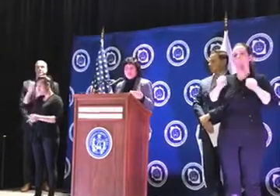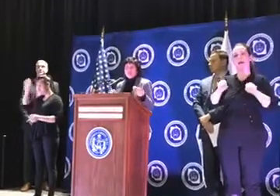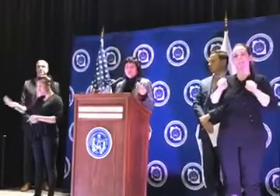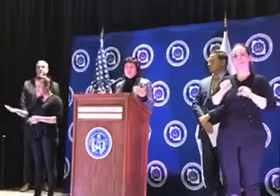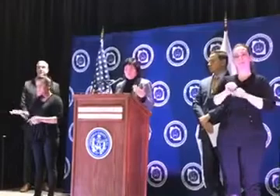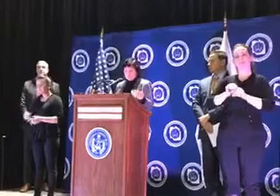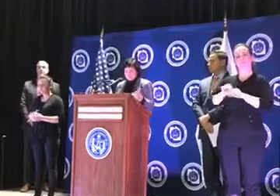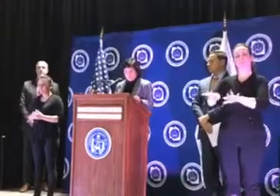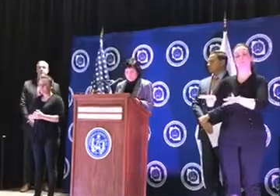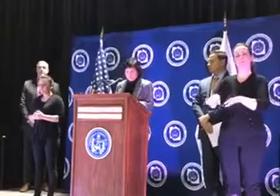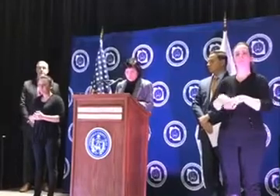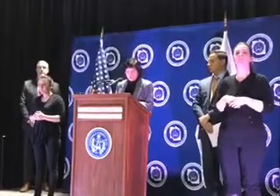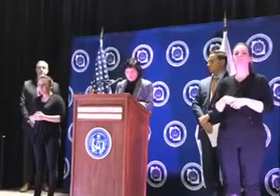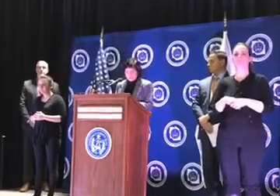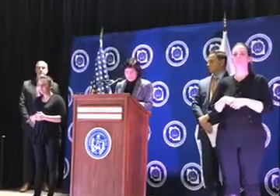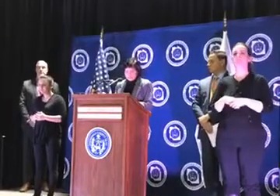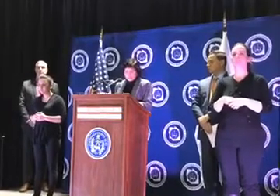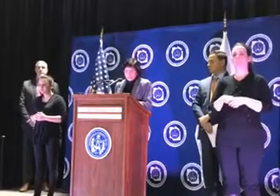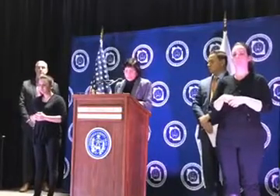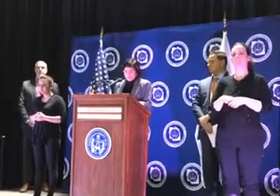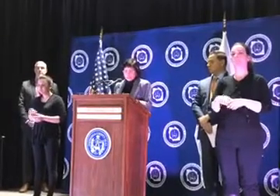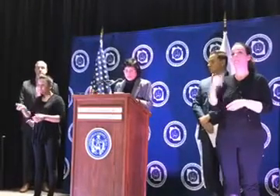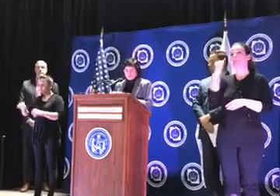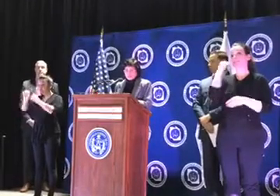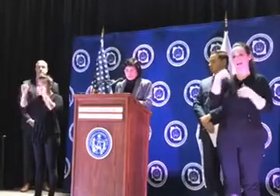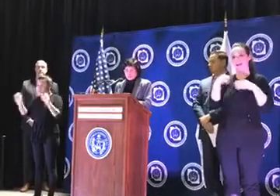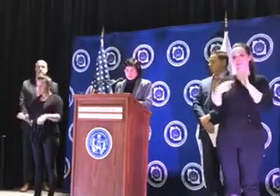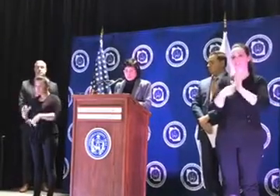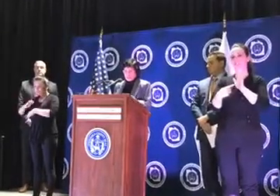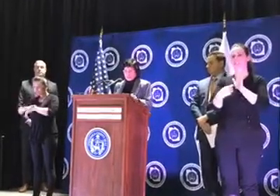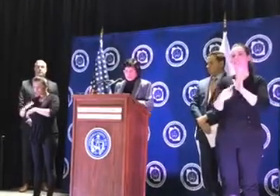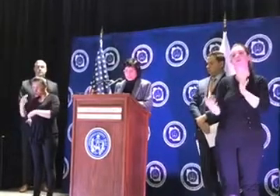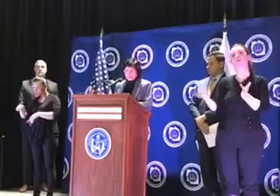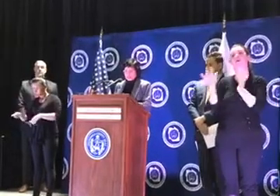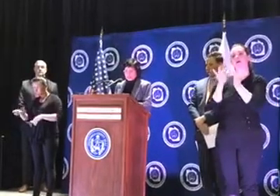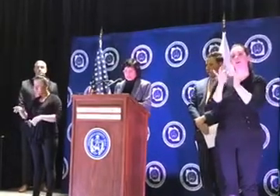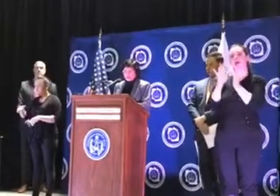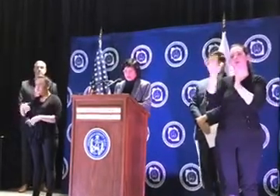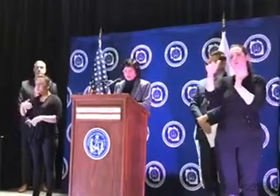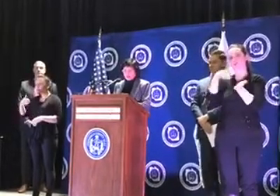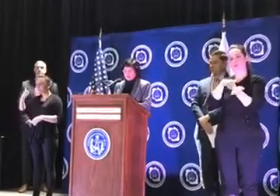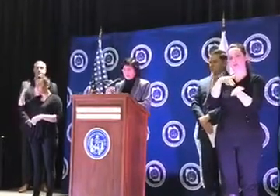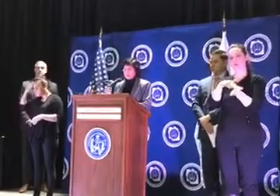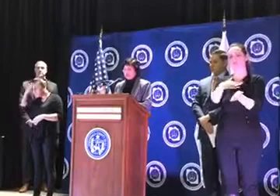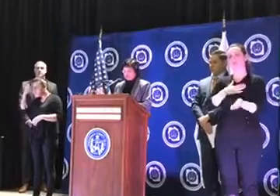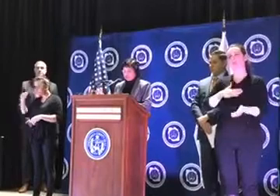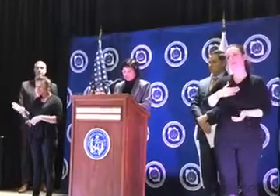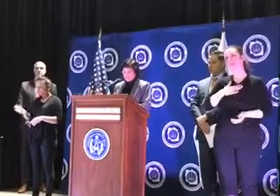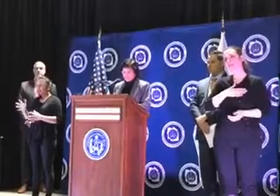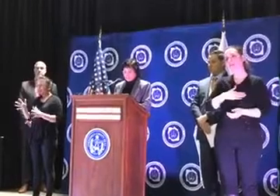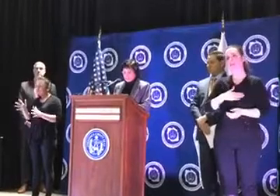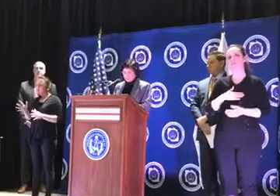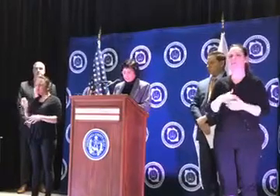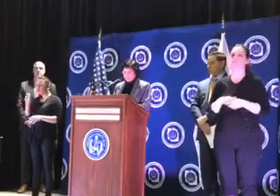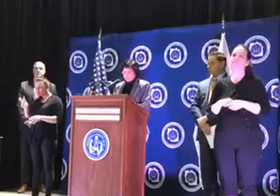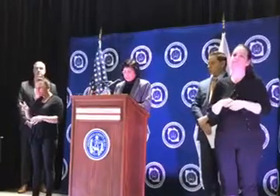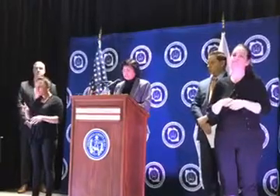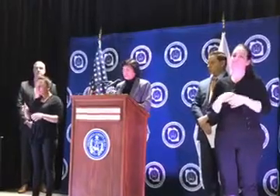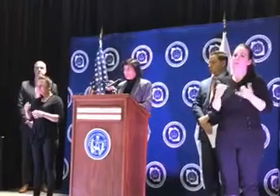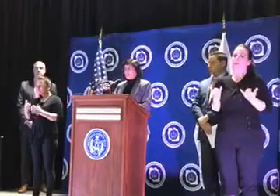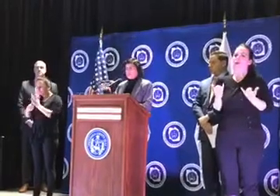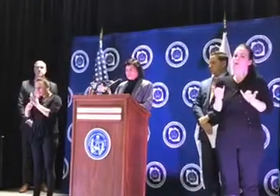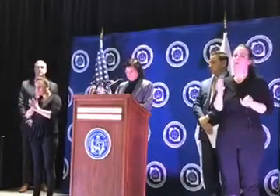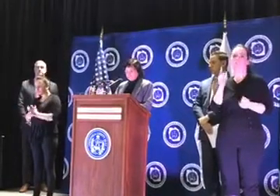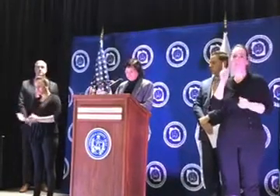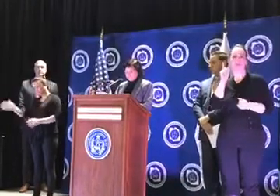trying to be very proactive about that. So just to, as you saw that we have 53 cases now, and